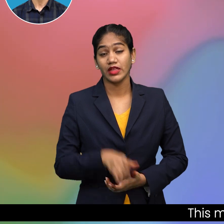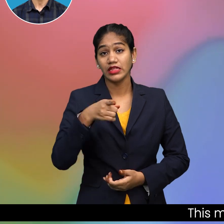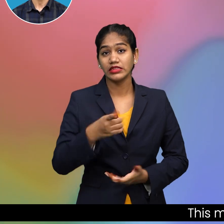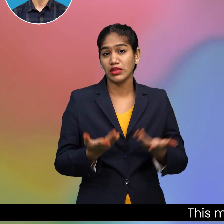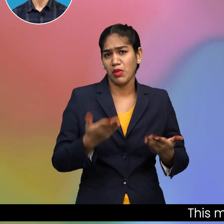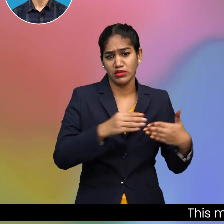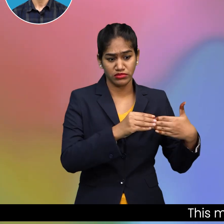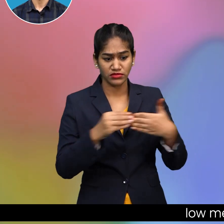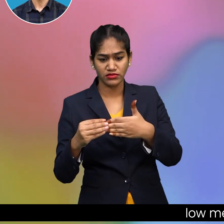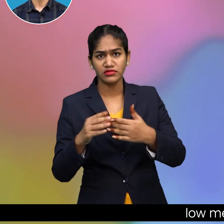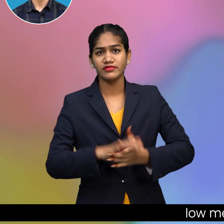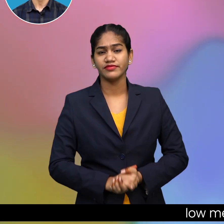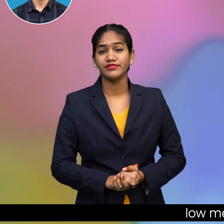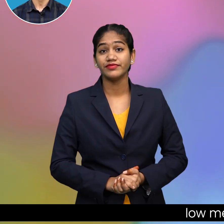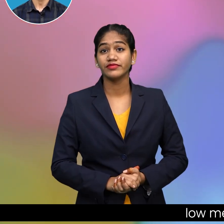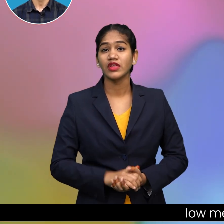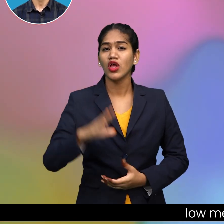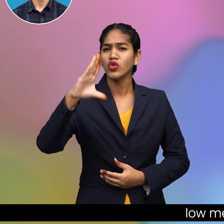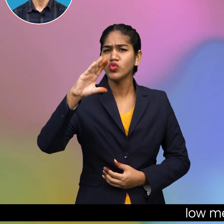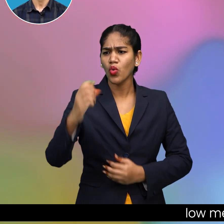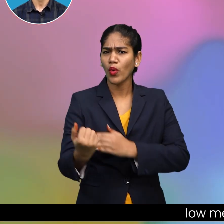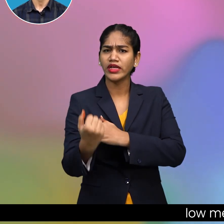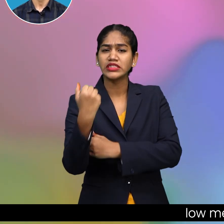This may lead to a low metabolic rate,